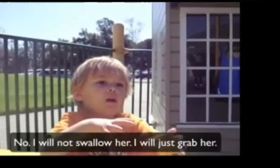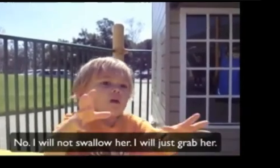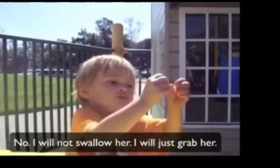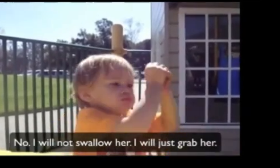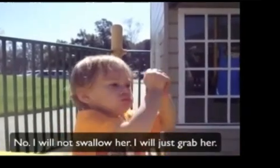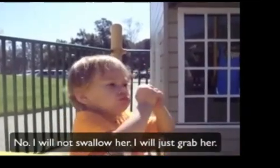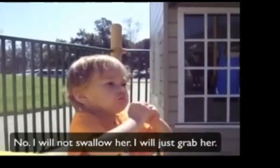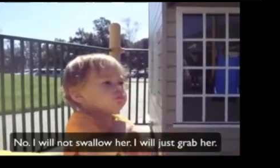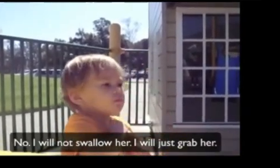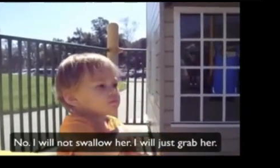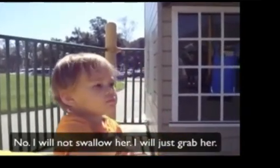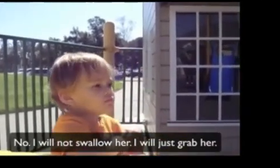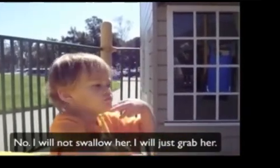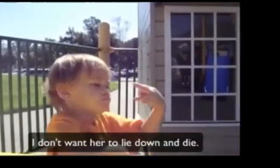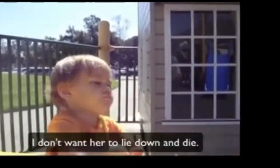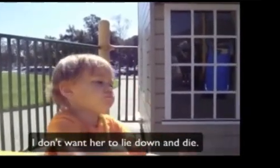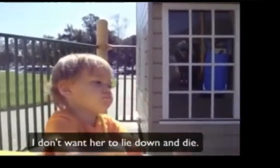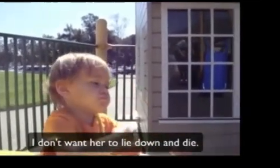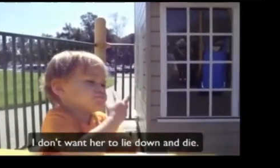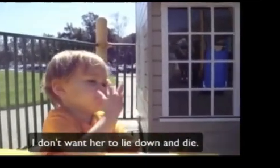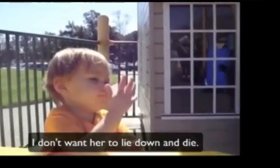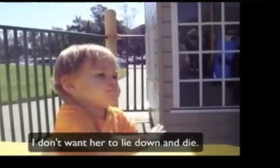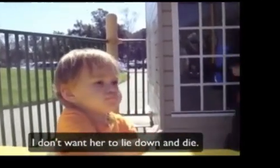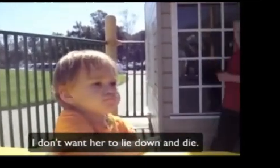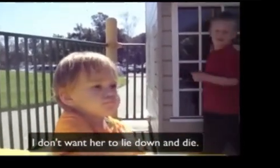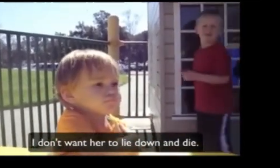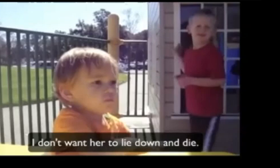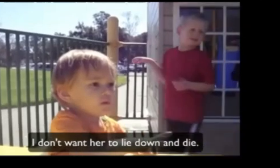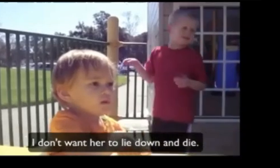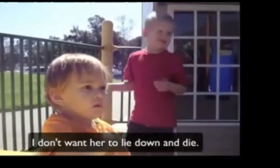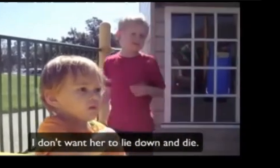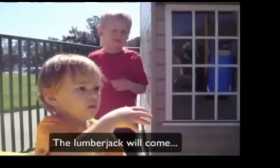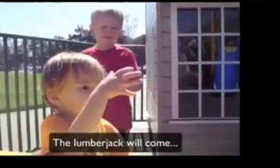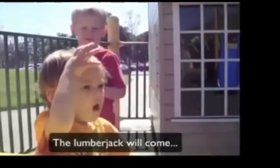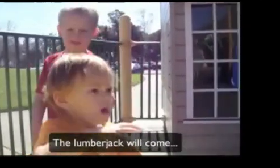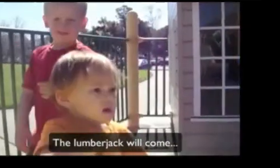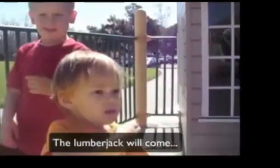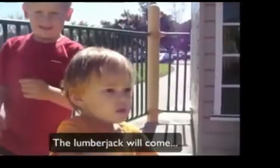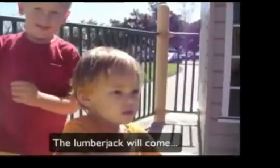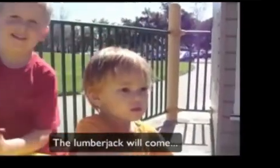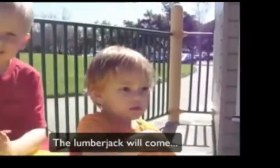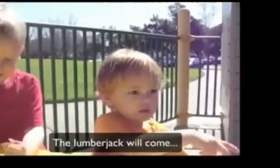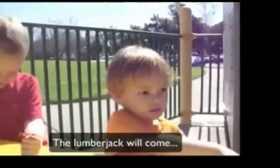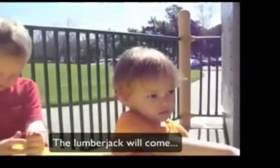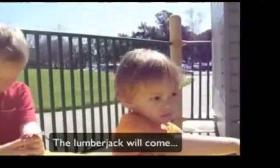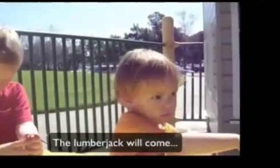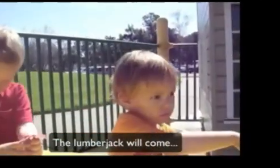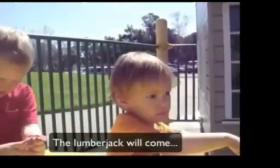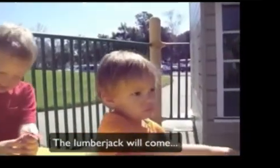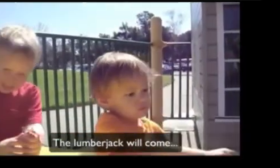No, I will not swallow her. I will just grab her. I don't want her to lie down and die. The lumberjack will